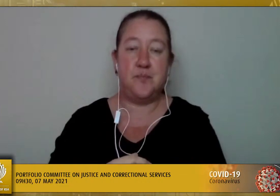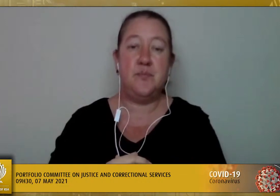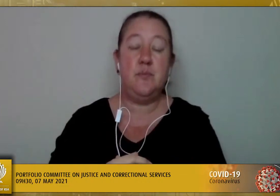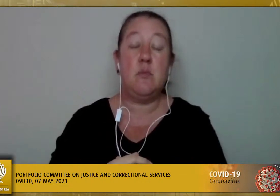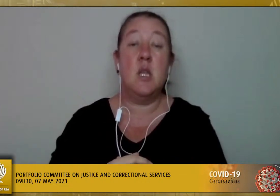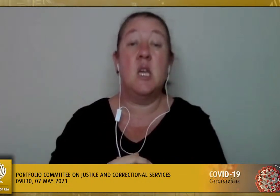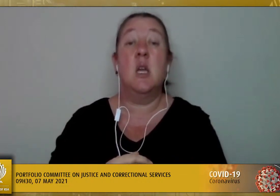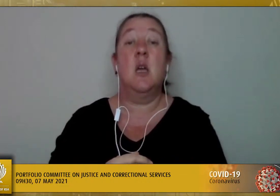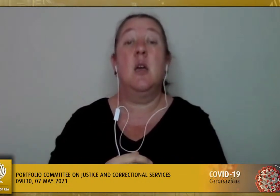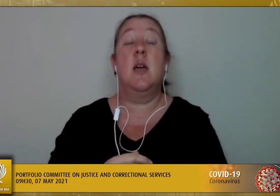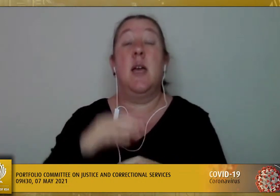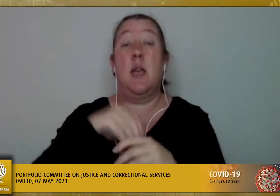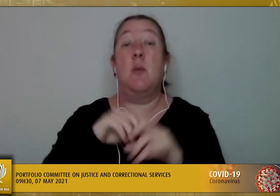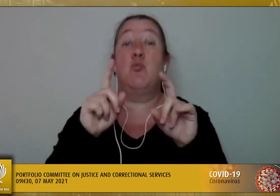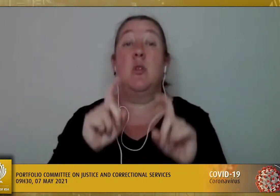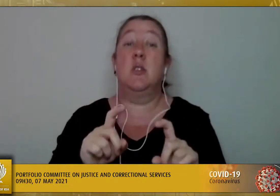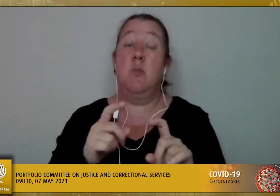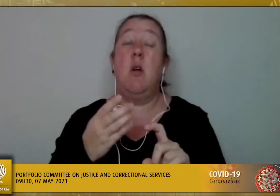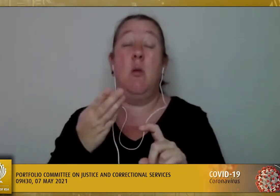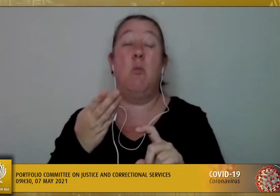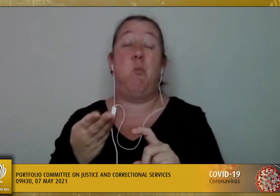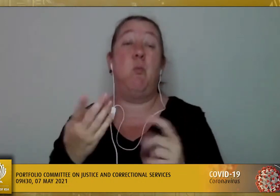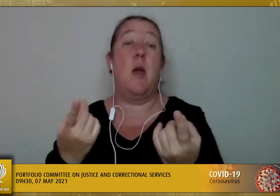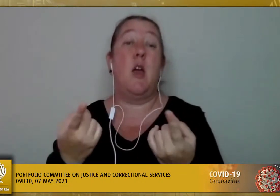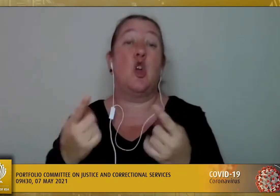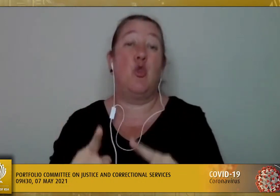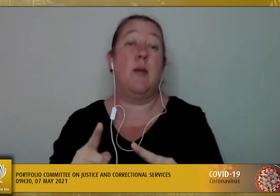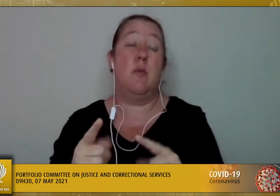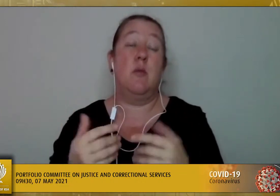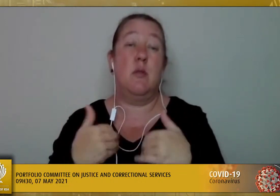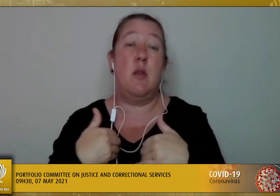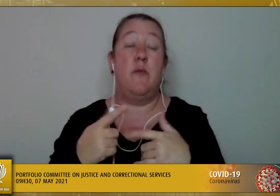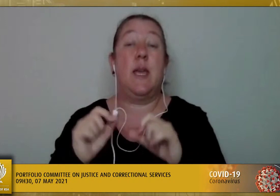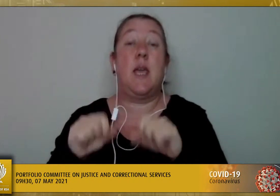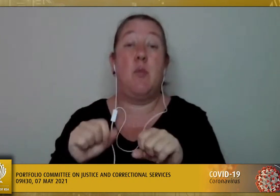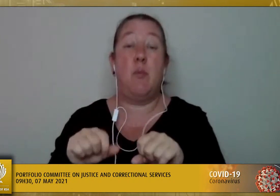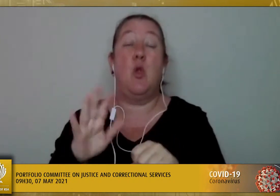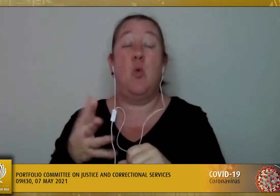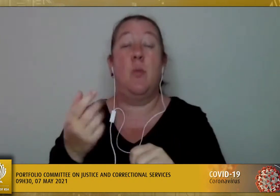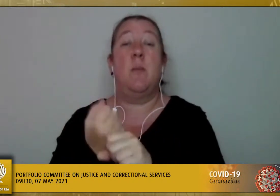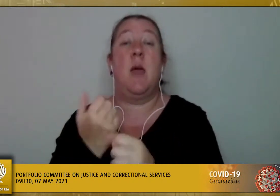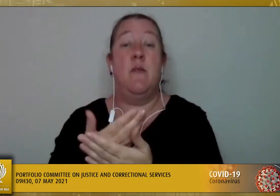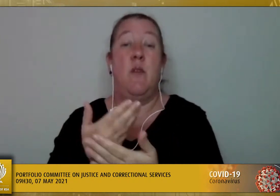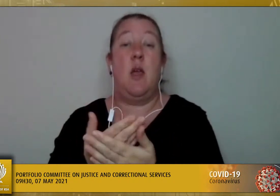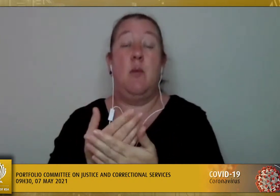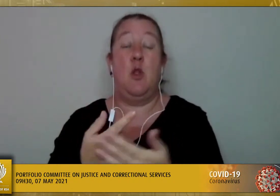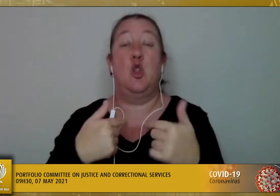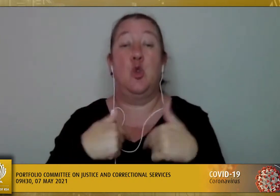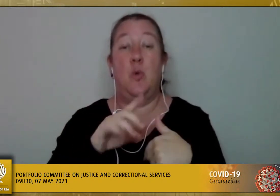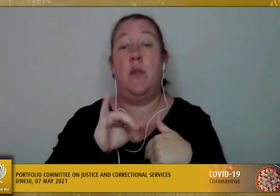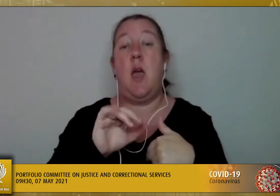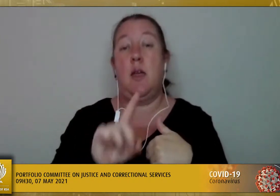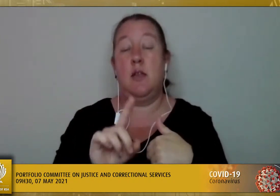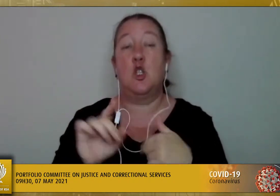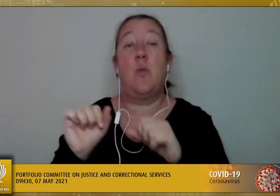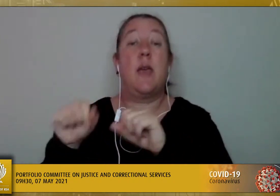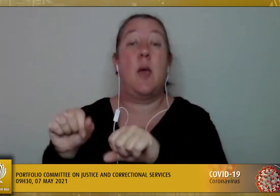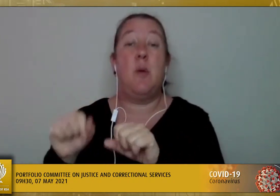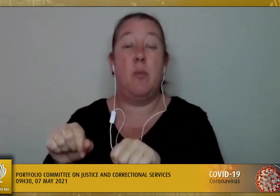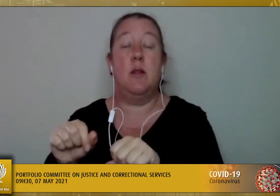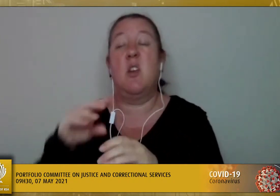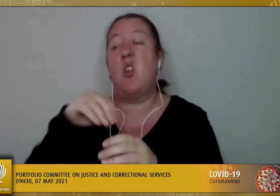there is an in principle agreement that the capability will be made available to the ID so the capability